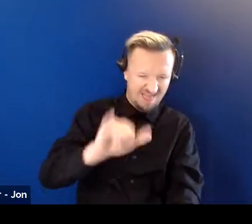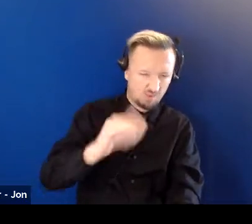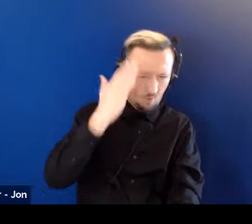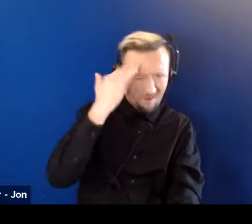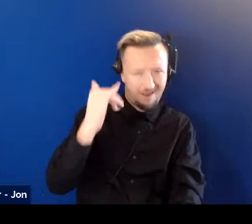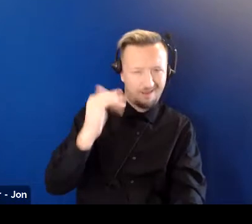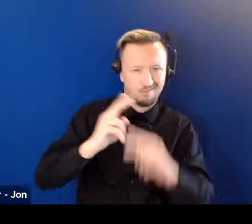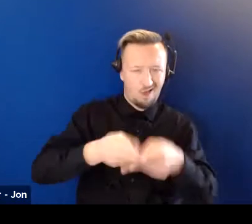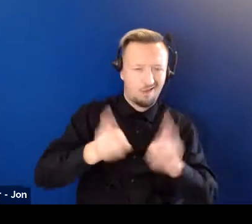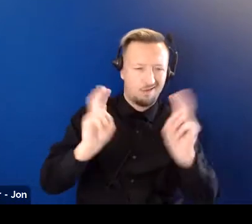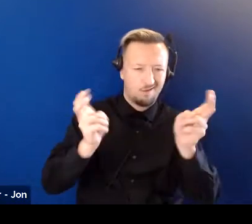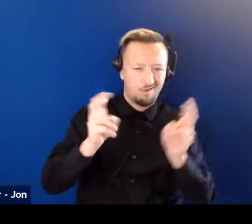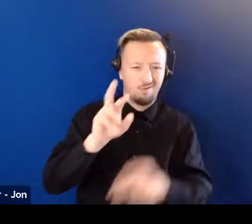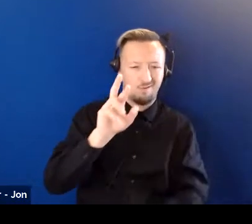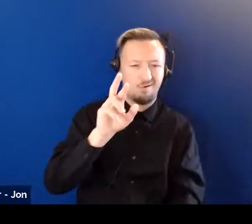other expenses for